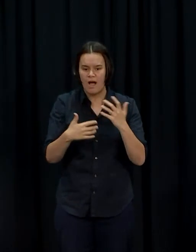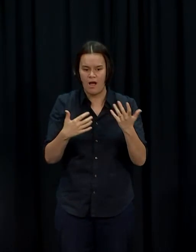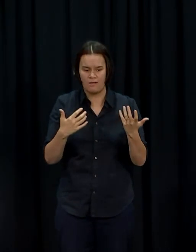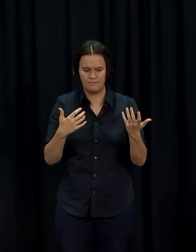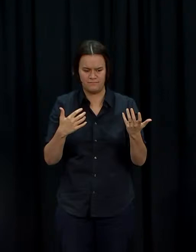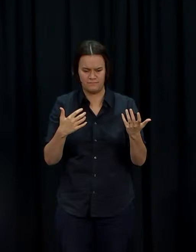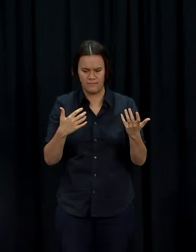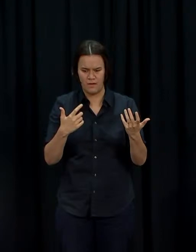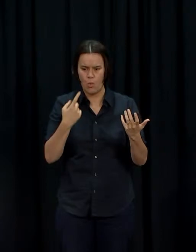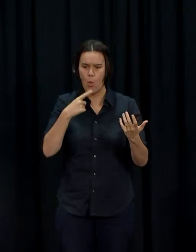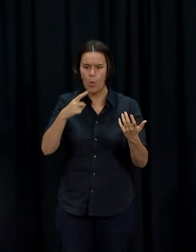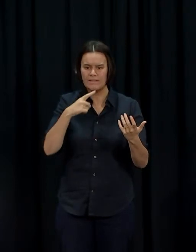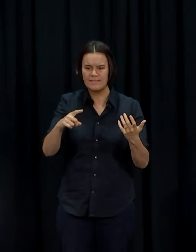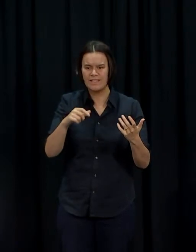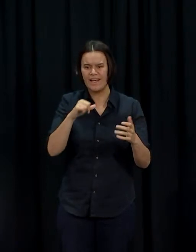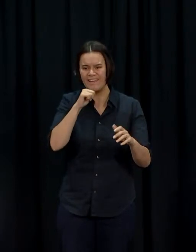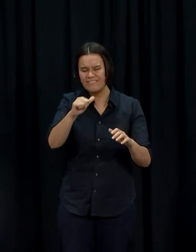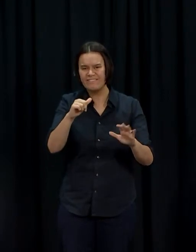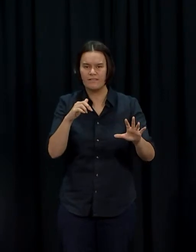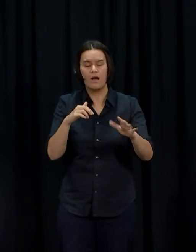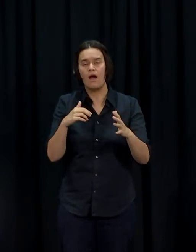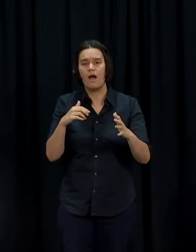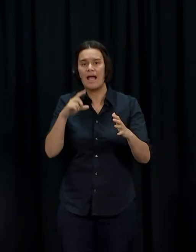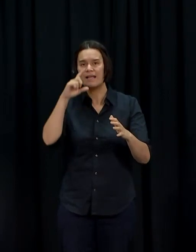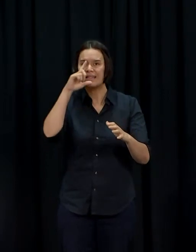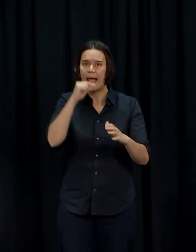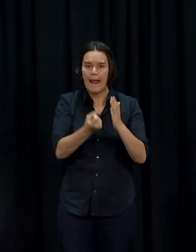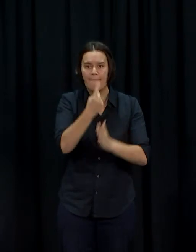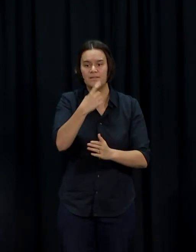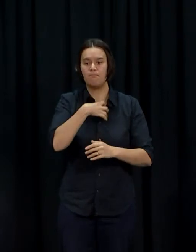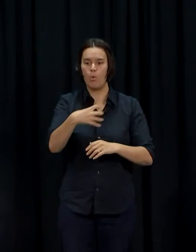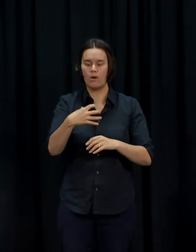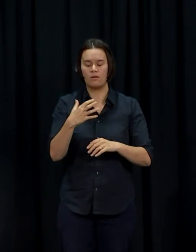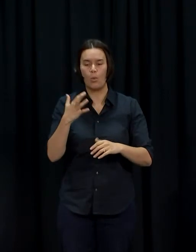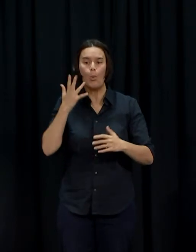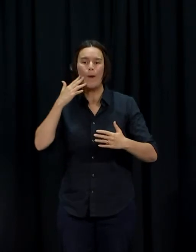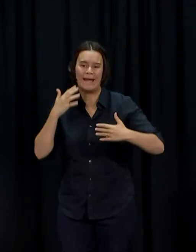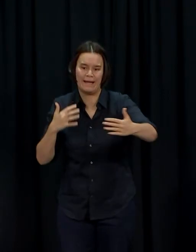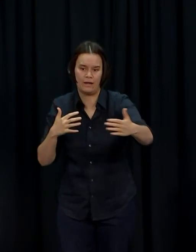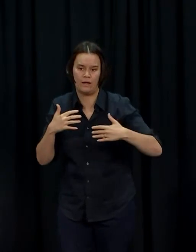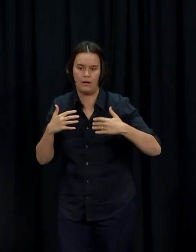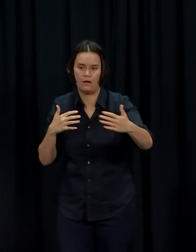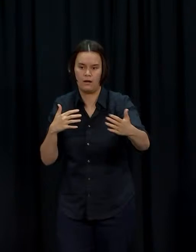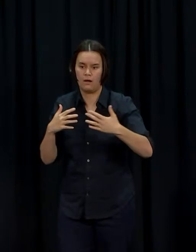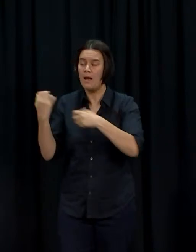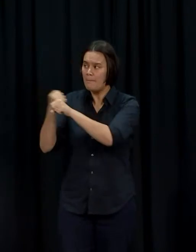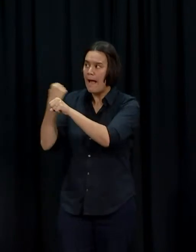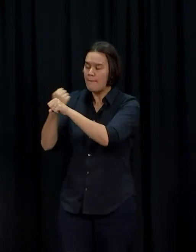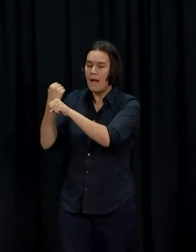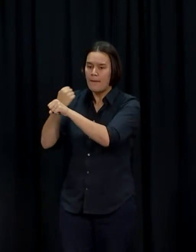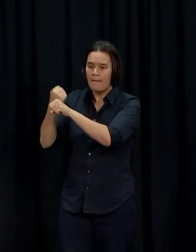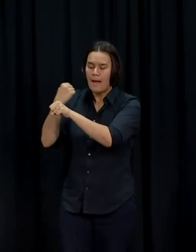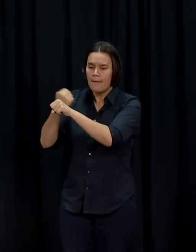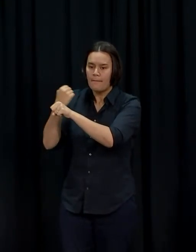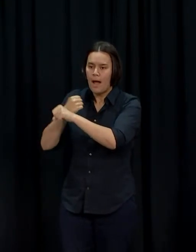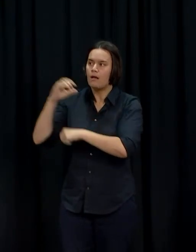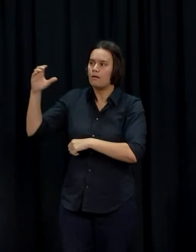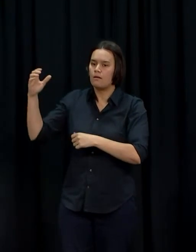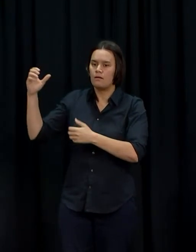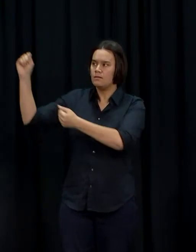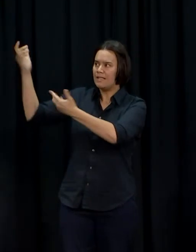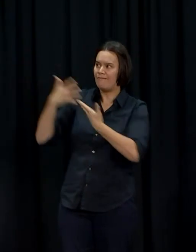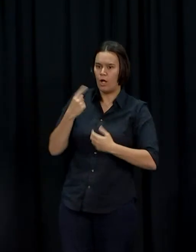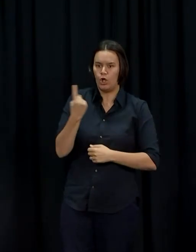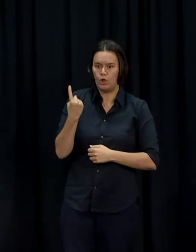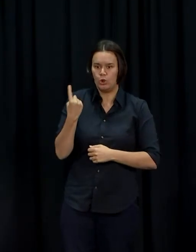can be delivered and when it can be delivered. And it's changing on a daily basis. And all the time we're looking to see what it is we've got and indeed